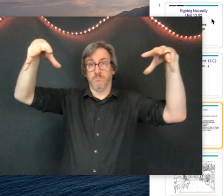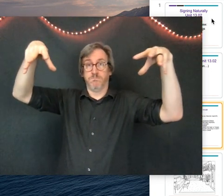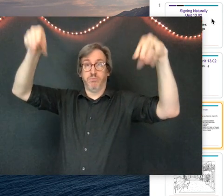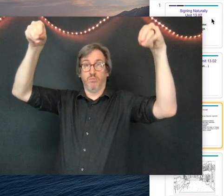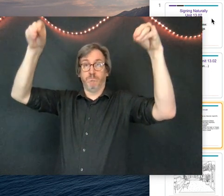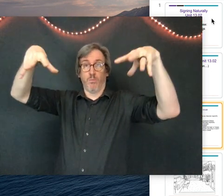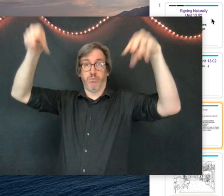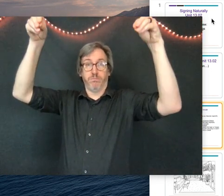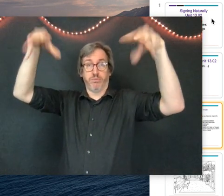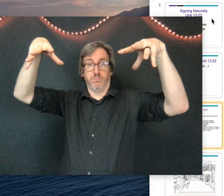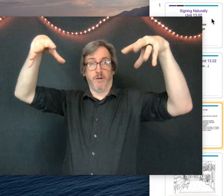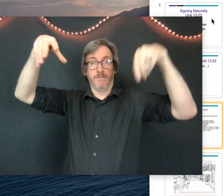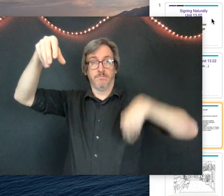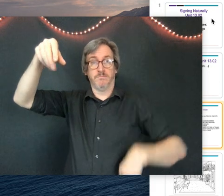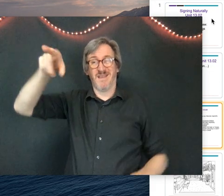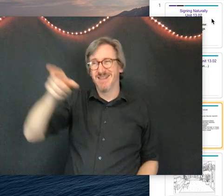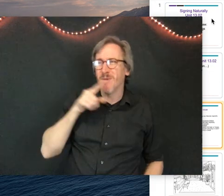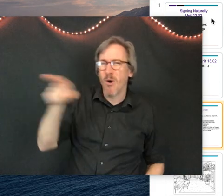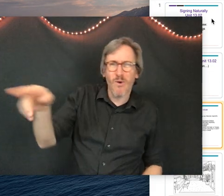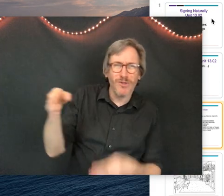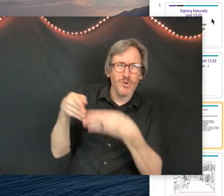on, right?